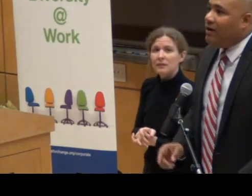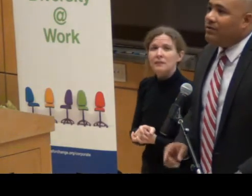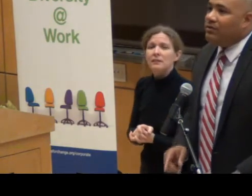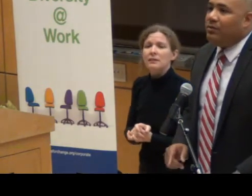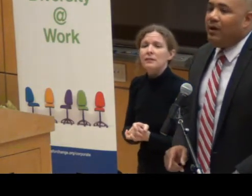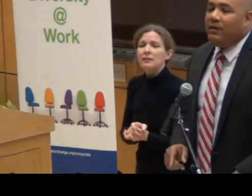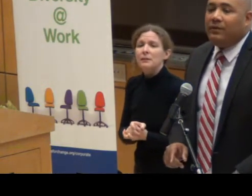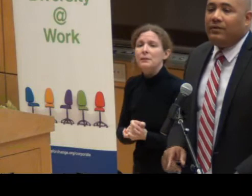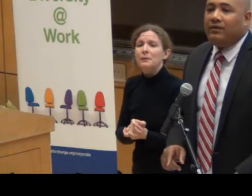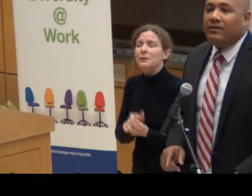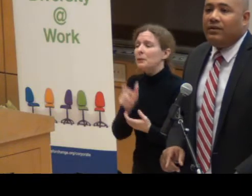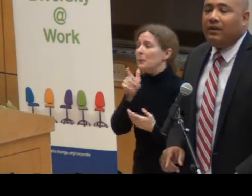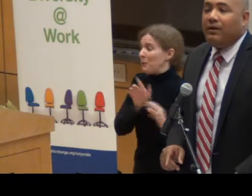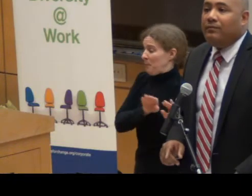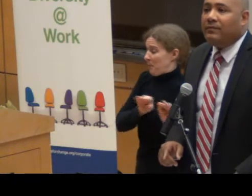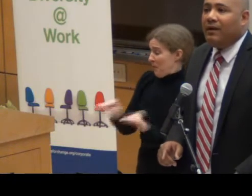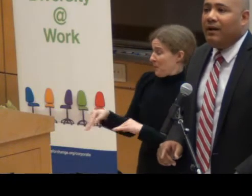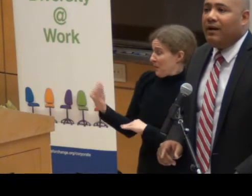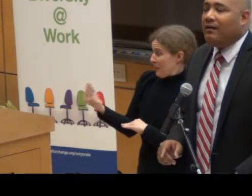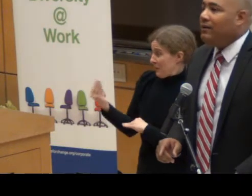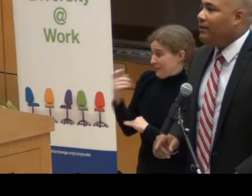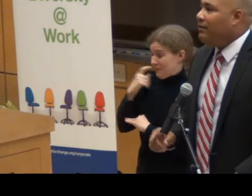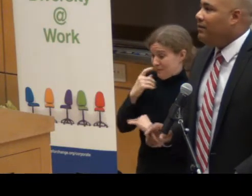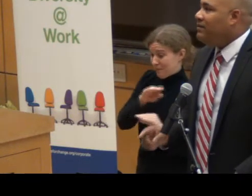Our newcomers who arrive here in Ontario,